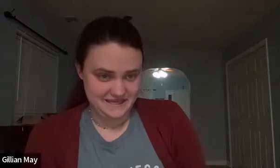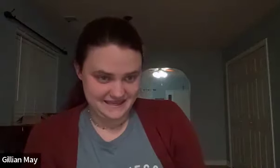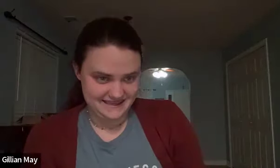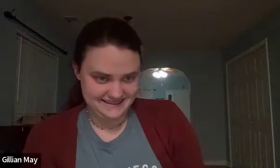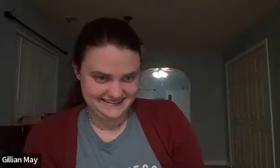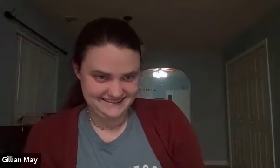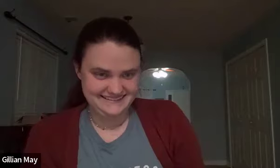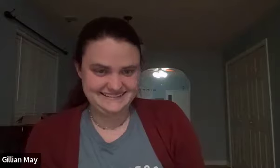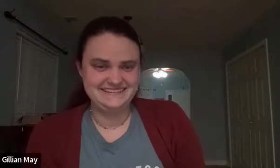B.